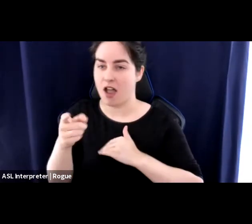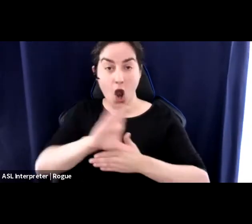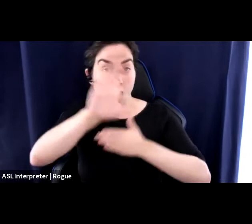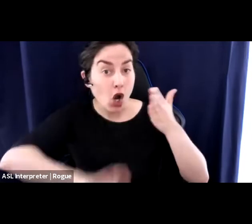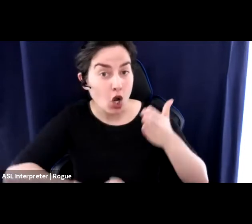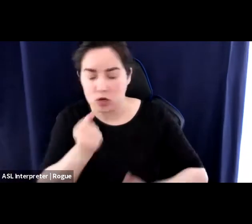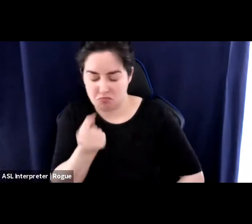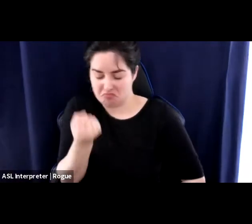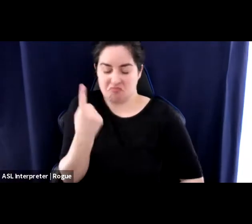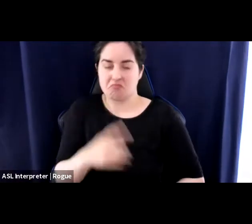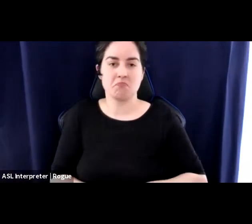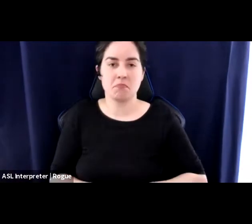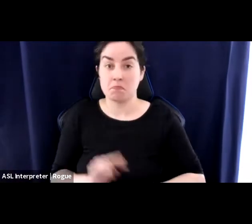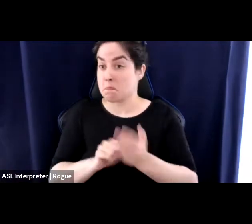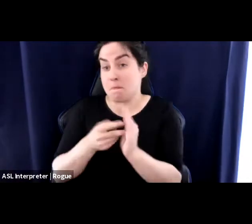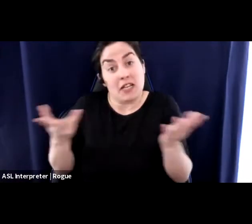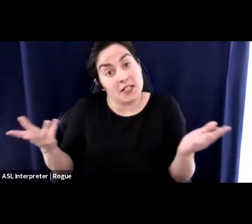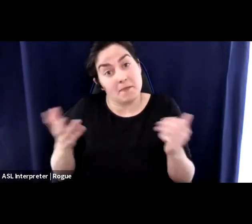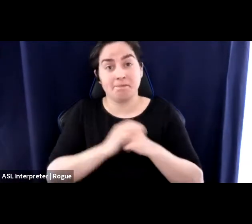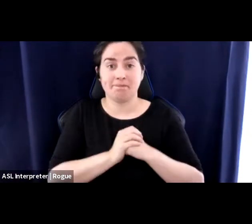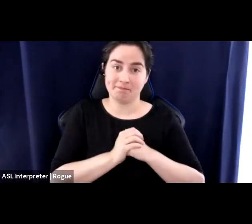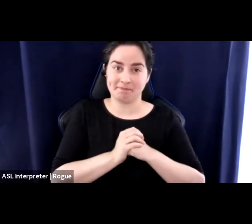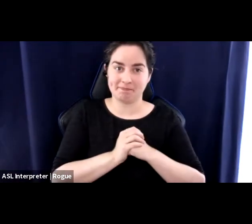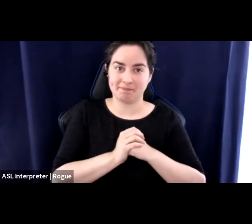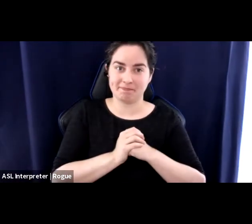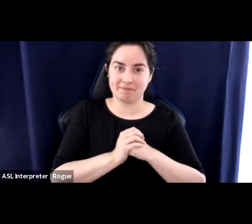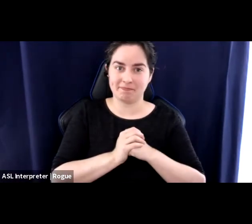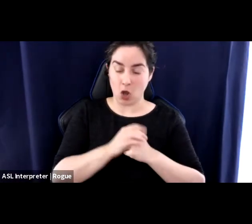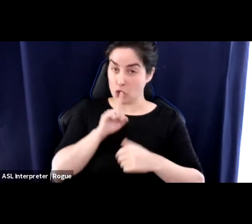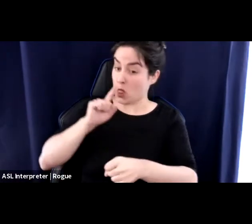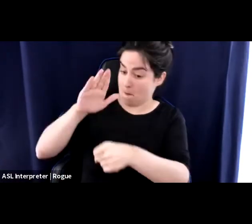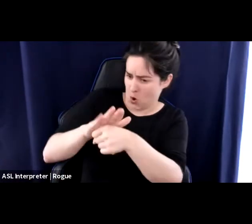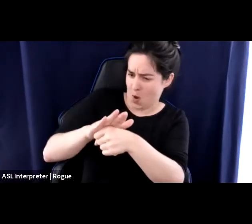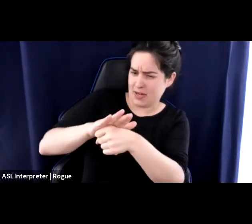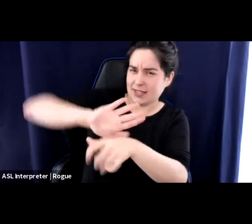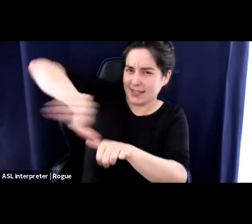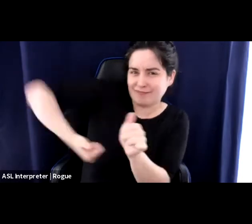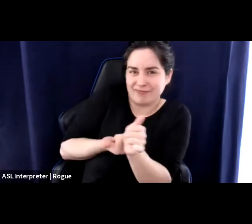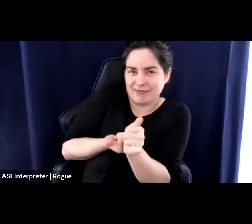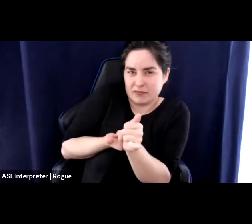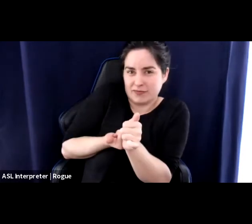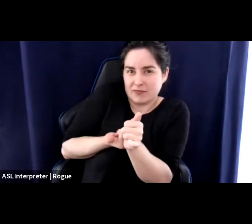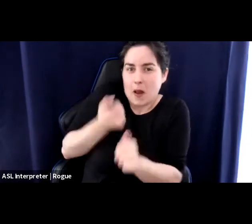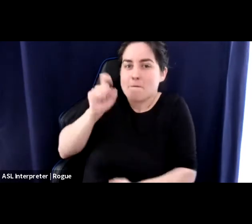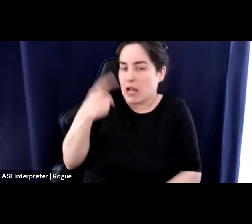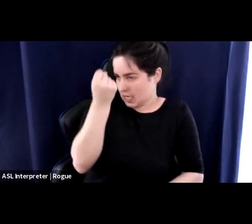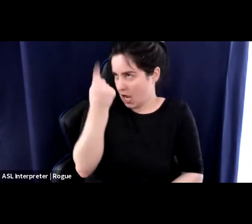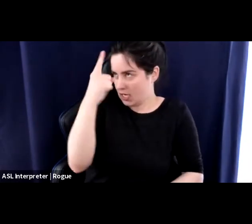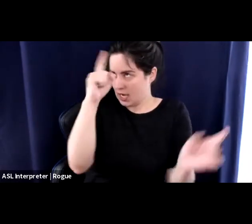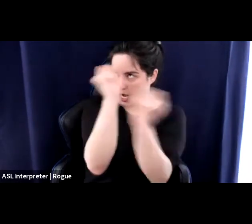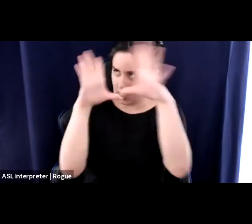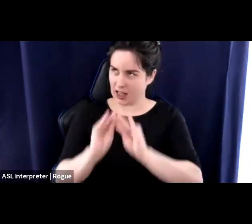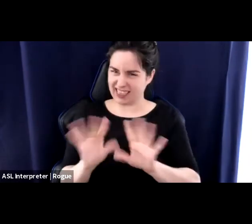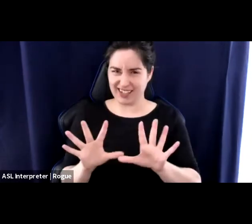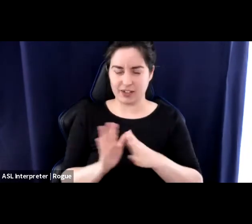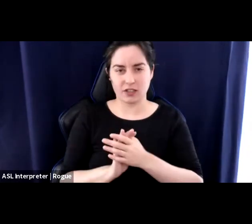and that she understand the nature of the promise, for example. And you might read this and think that this